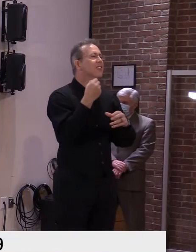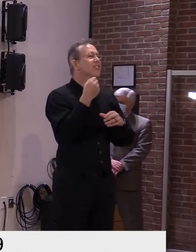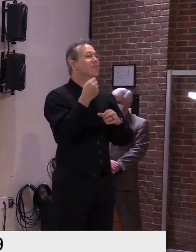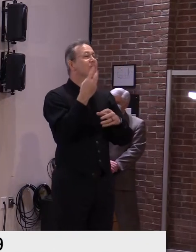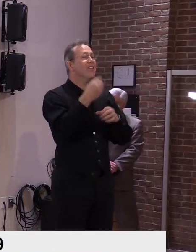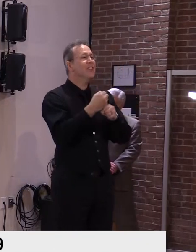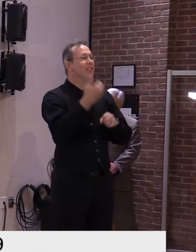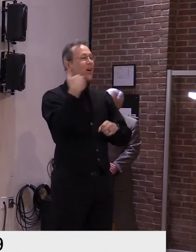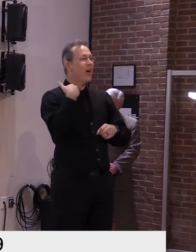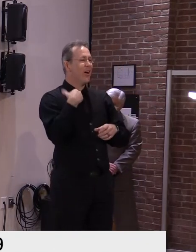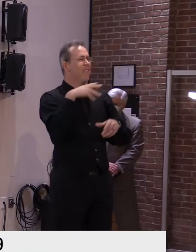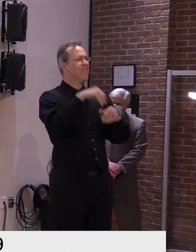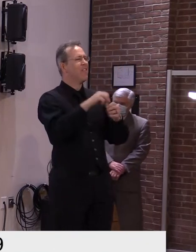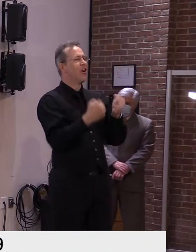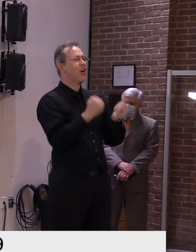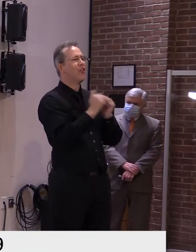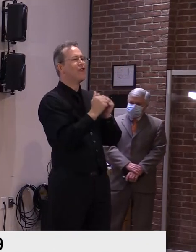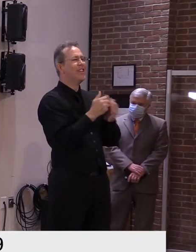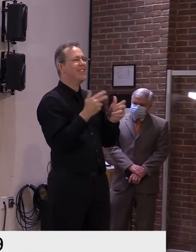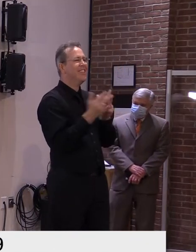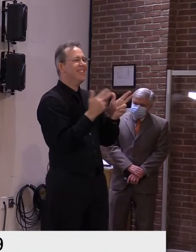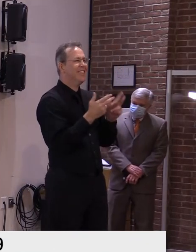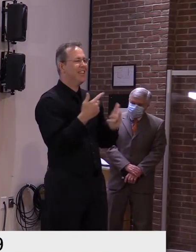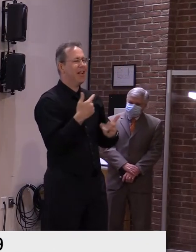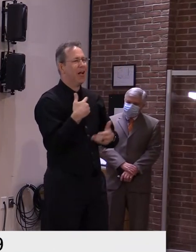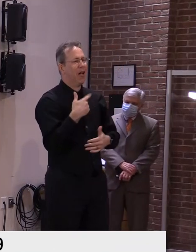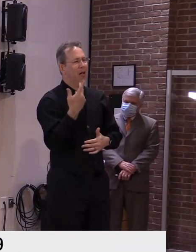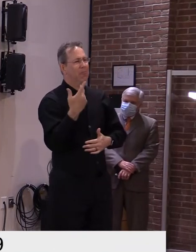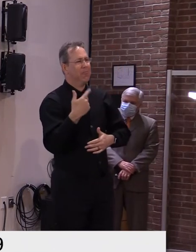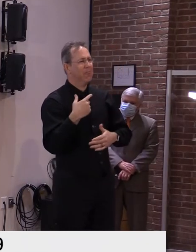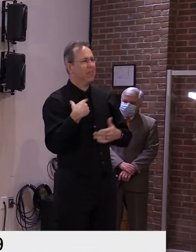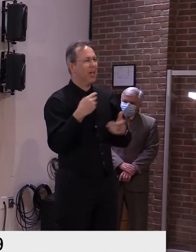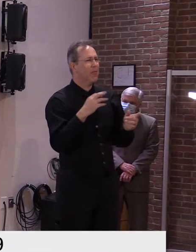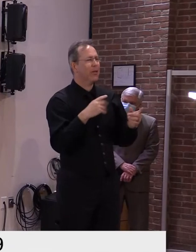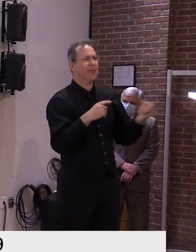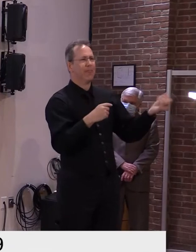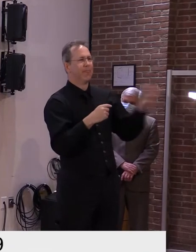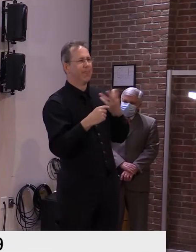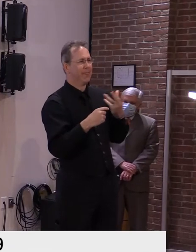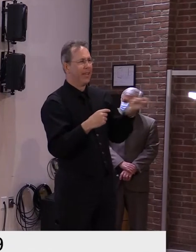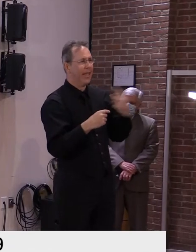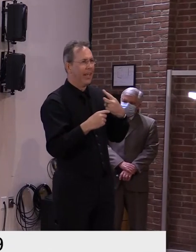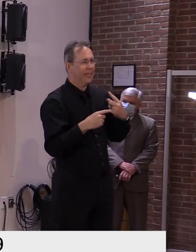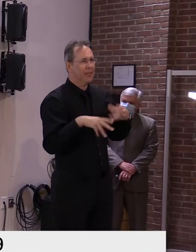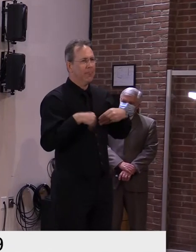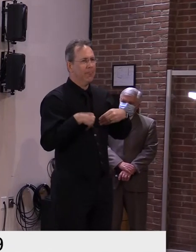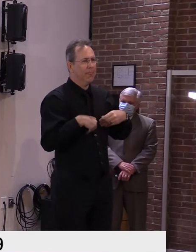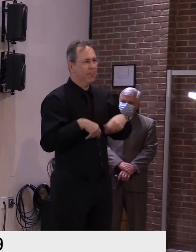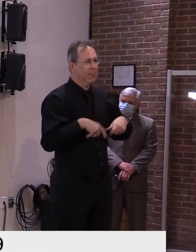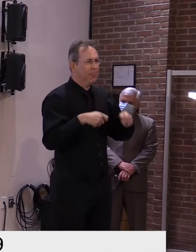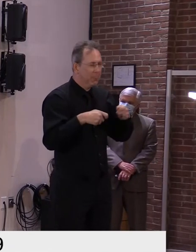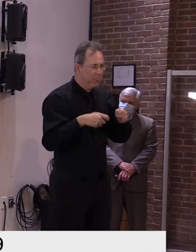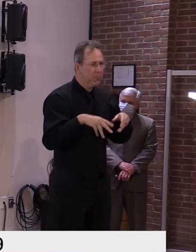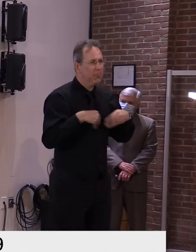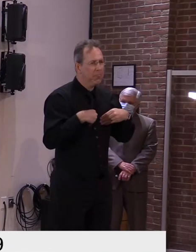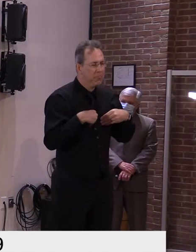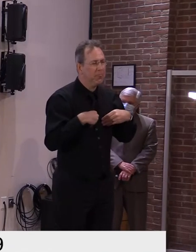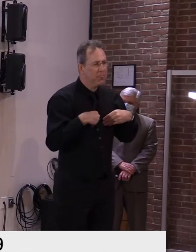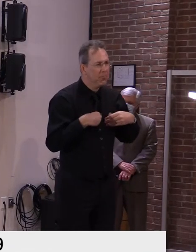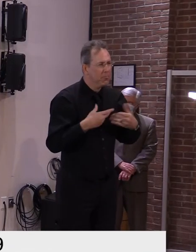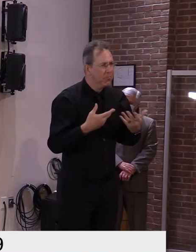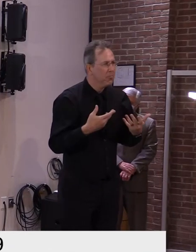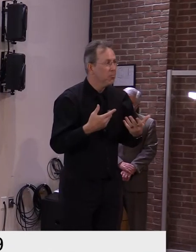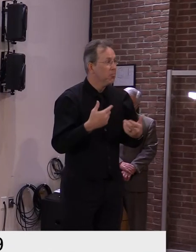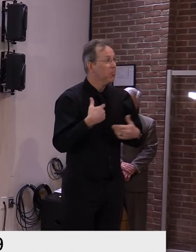it's something I have to live with because, you know, that's what I accepted when I decided to get on the